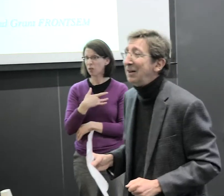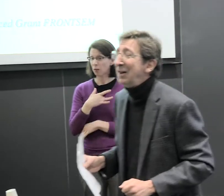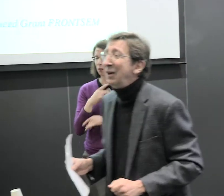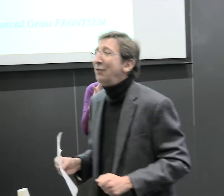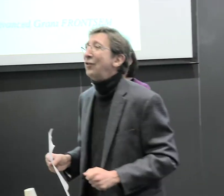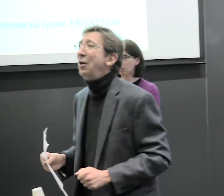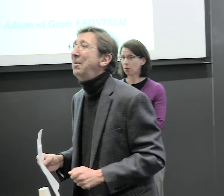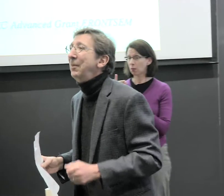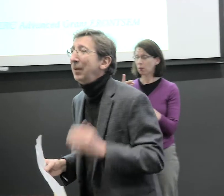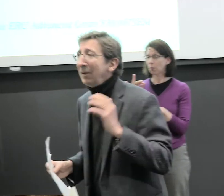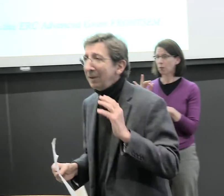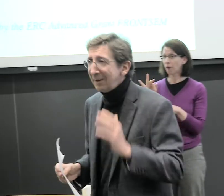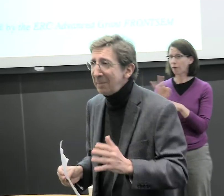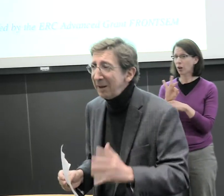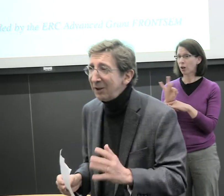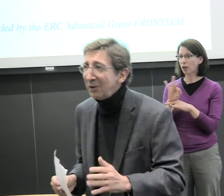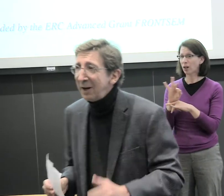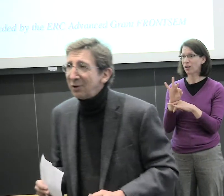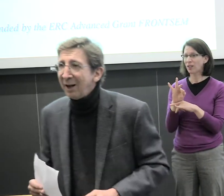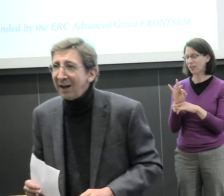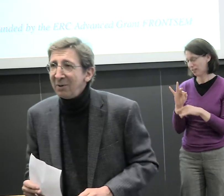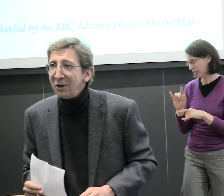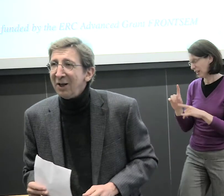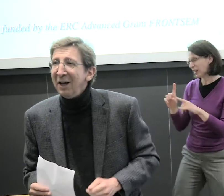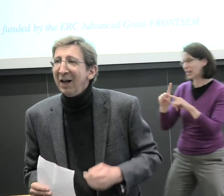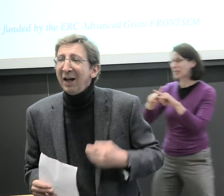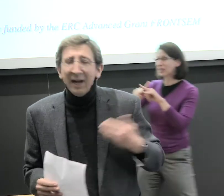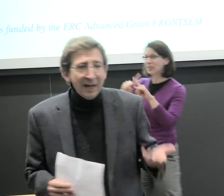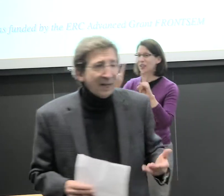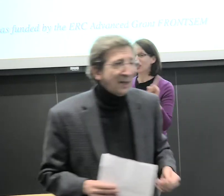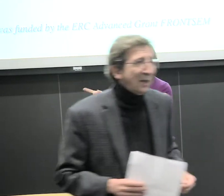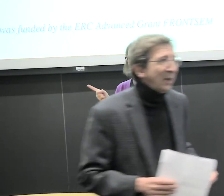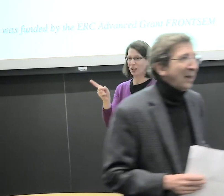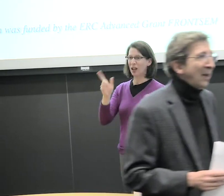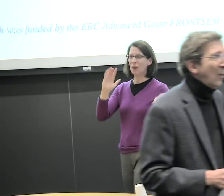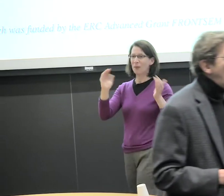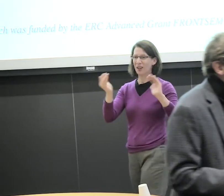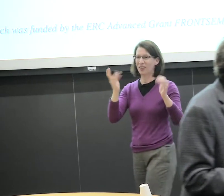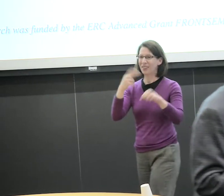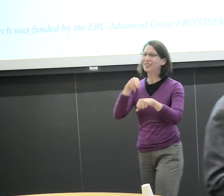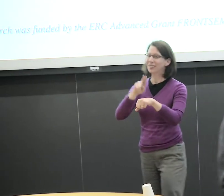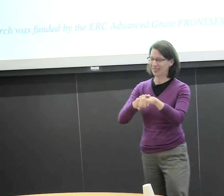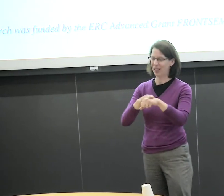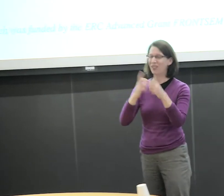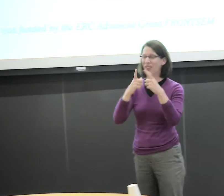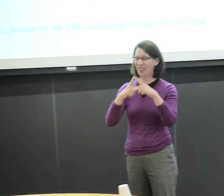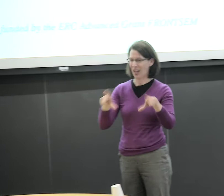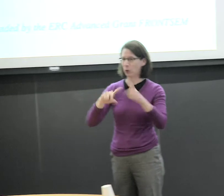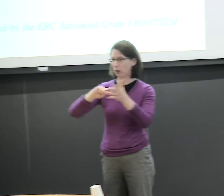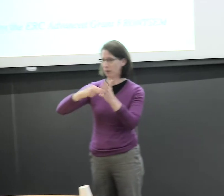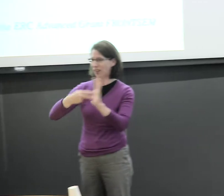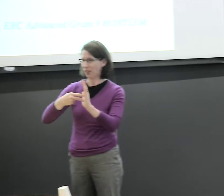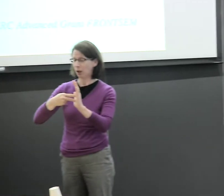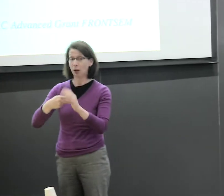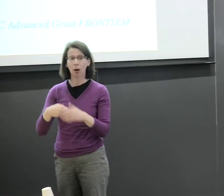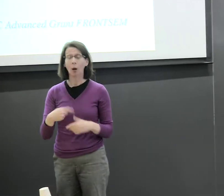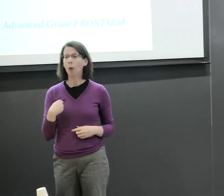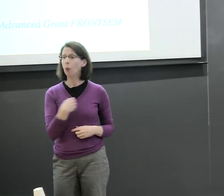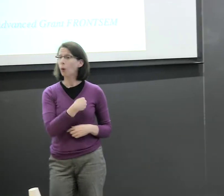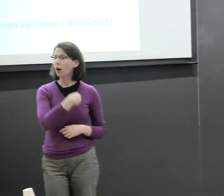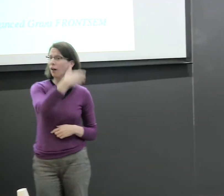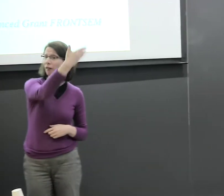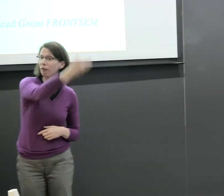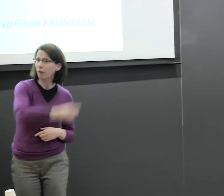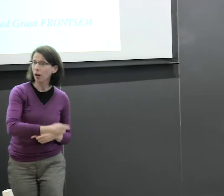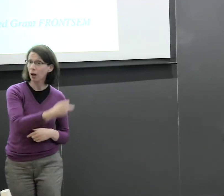differently from the semantics of natural language. And when we invited him, we